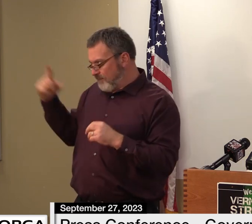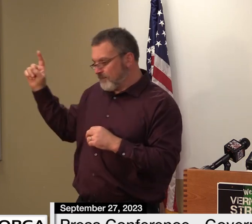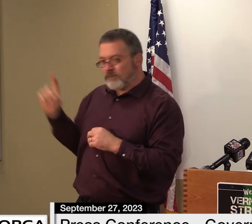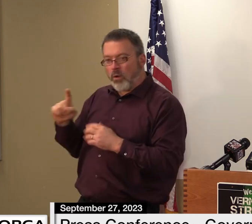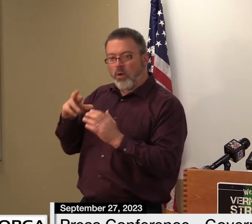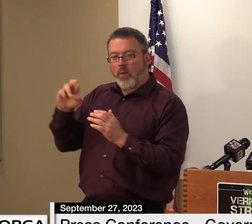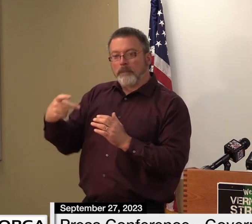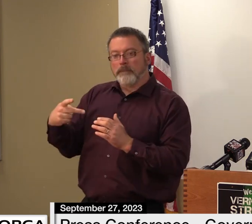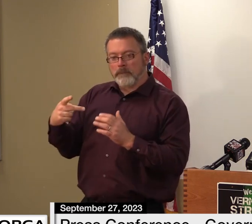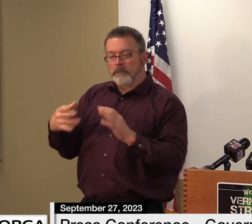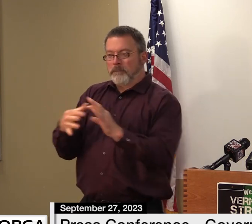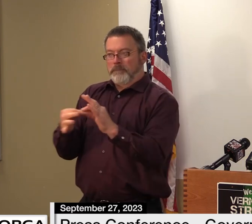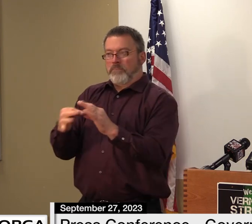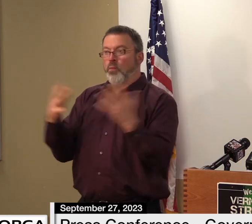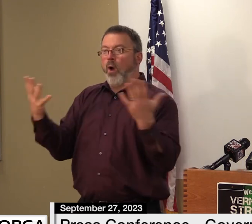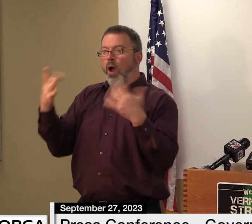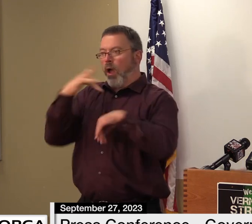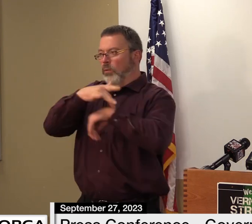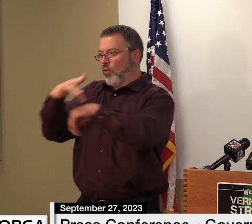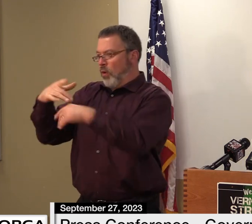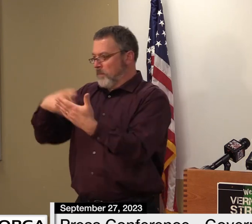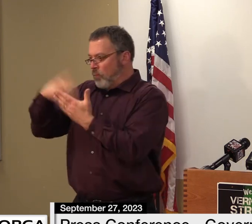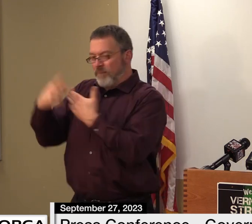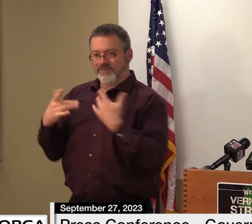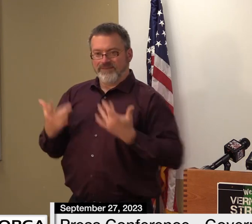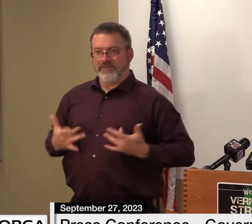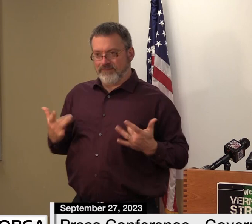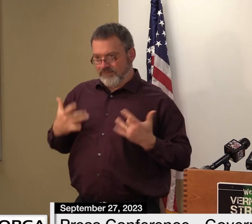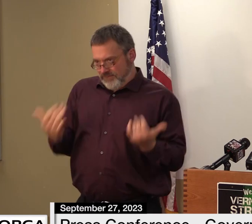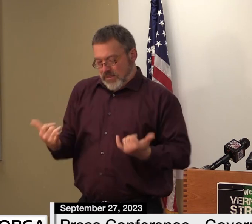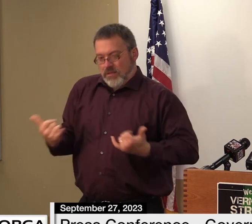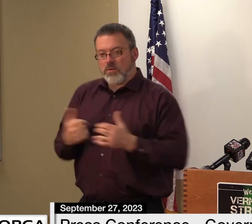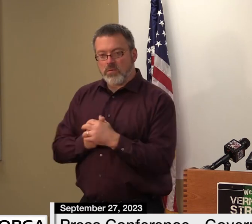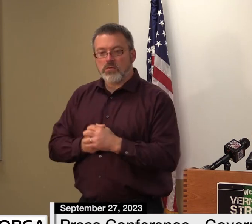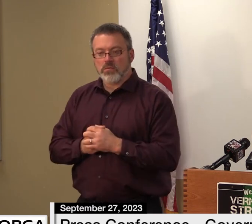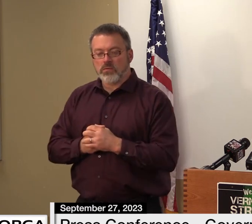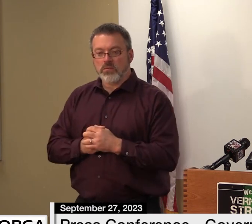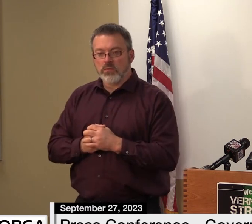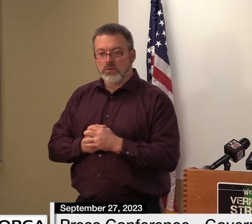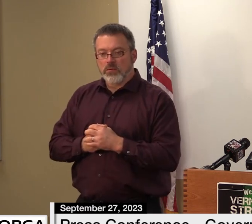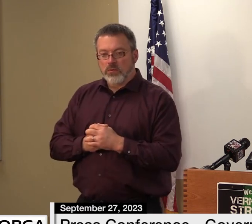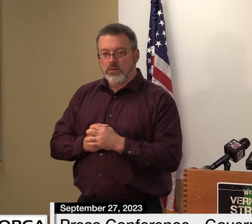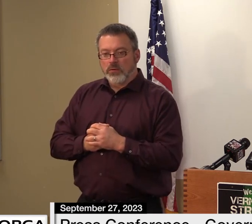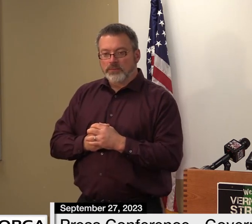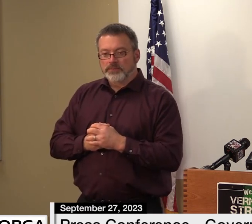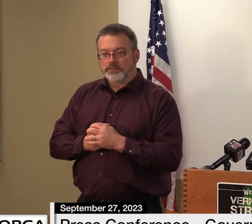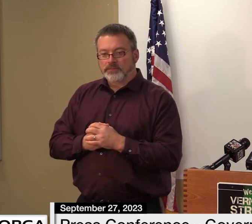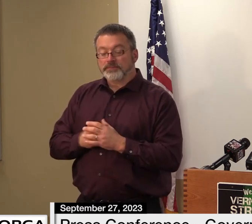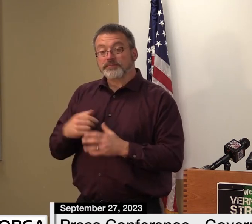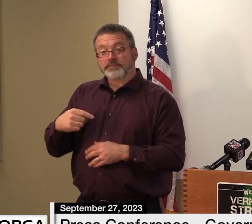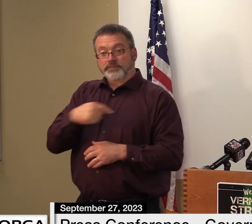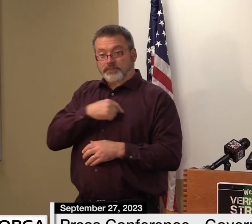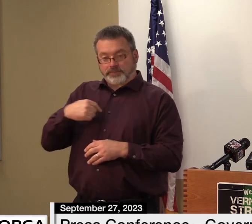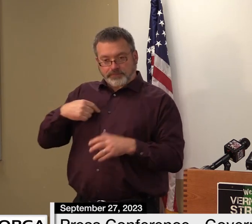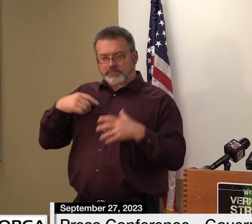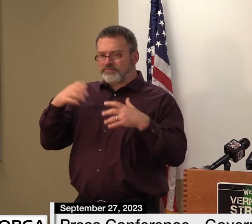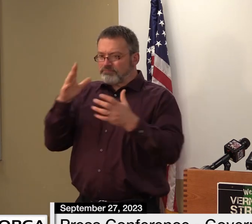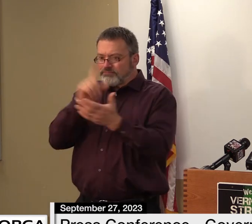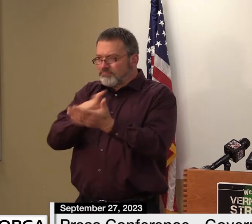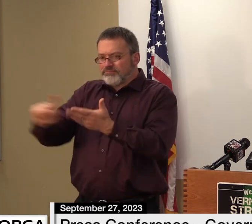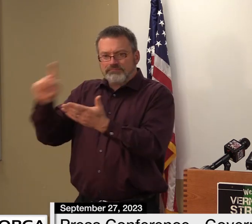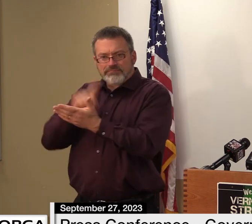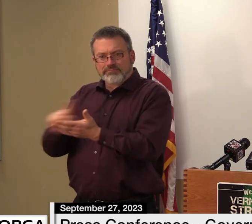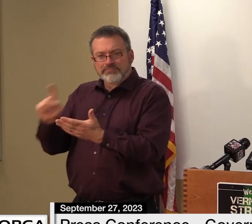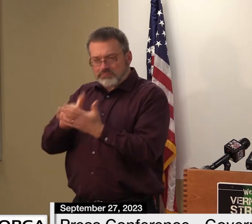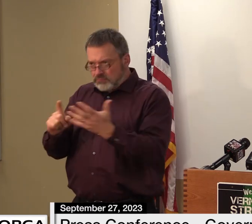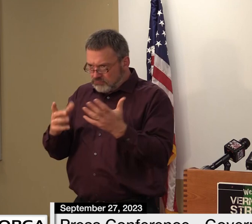help those impacted by flooding. We continue to update you on our progress